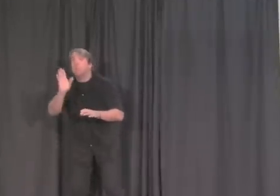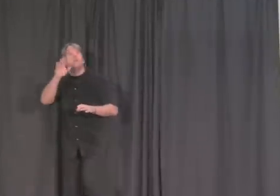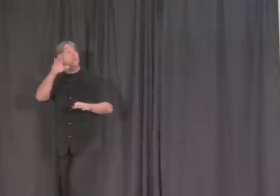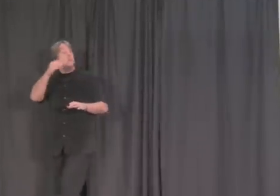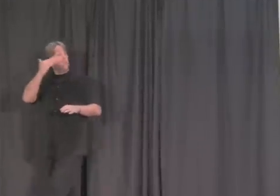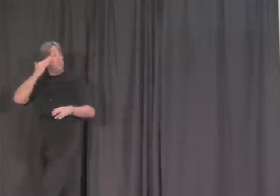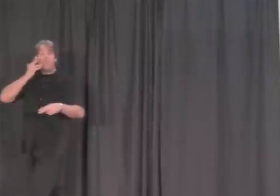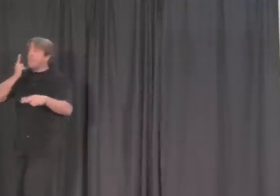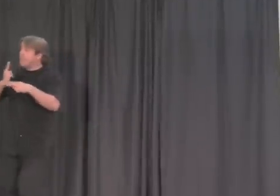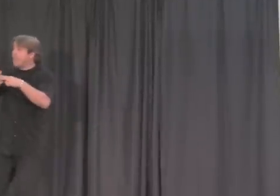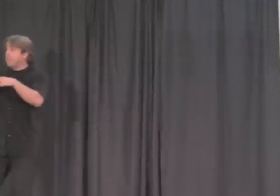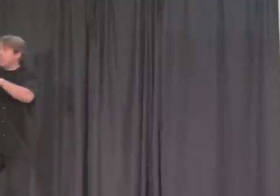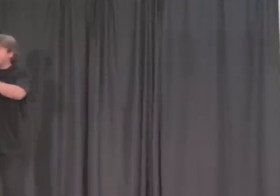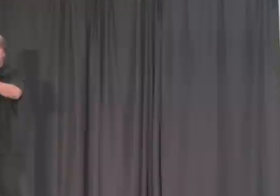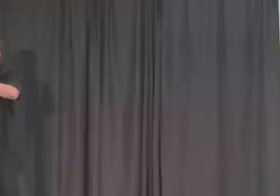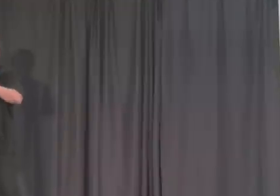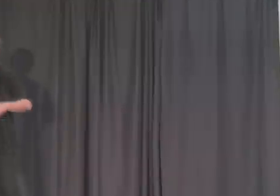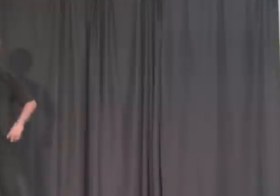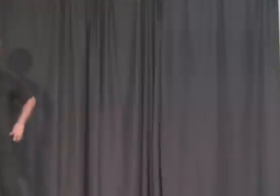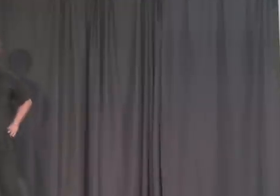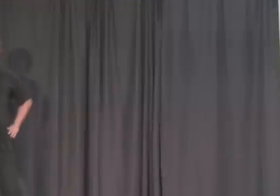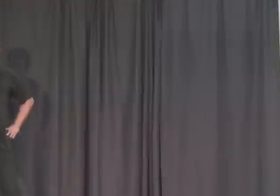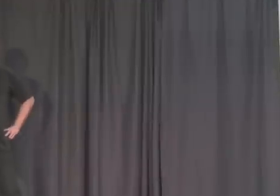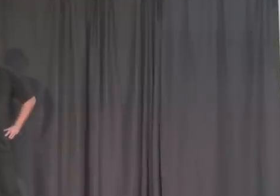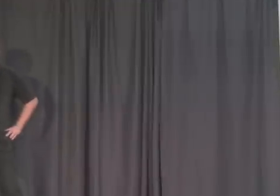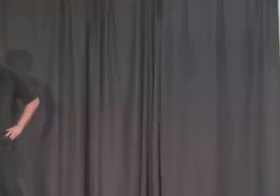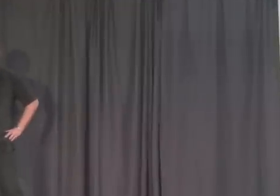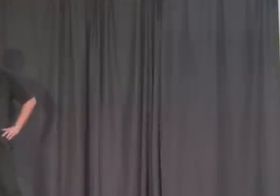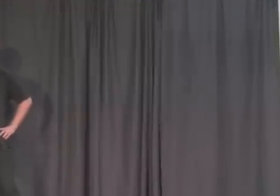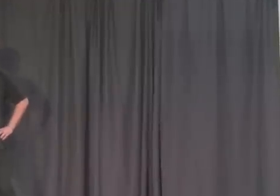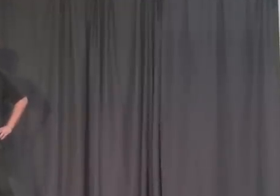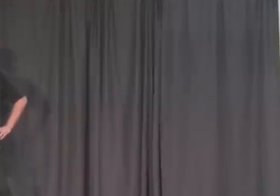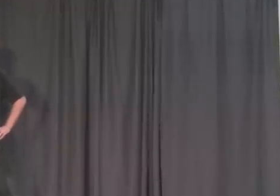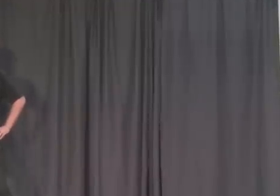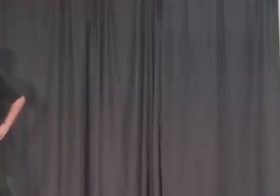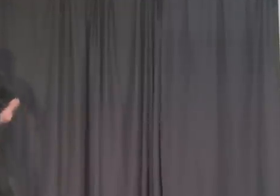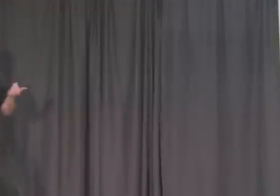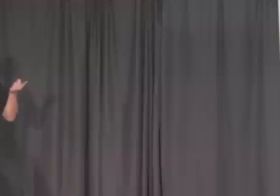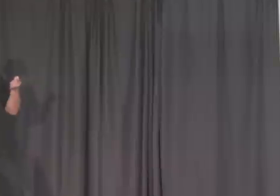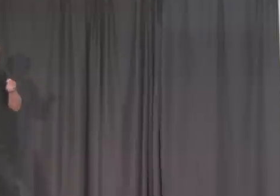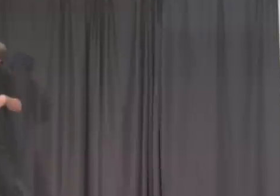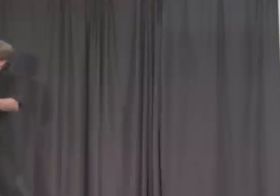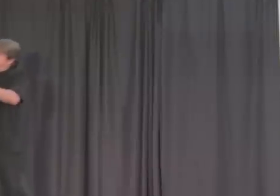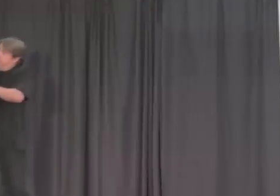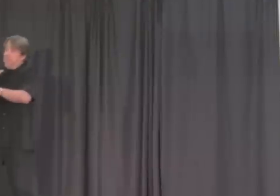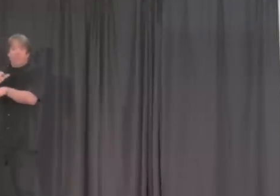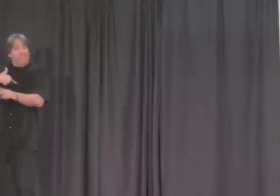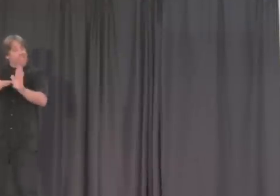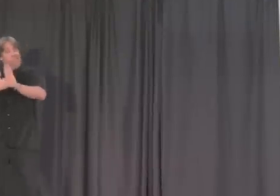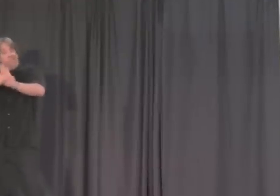Turned on the television. Do you guys know the movie Godzilla? It was at that moment my